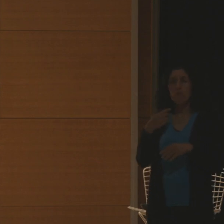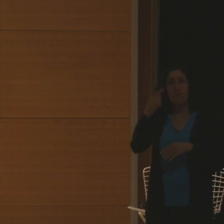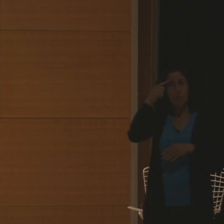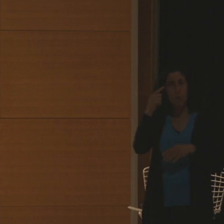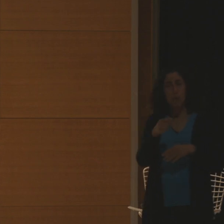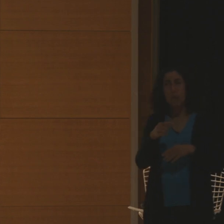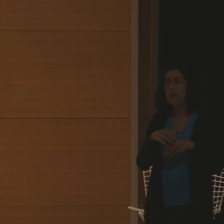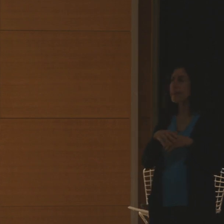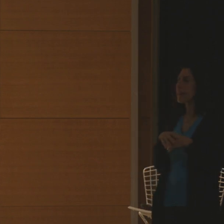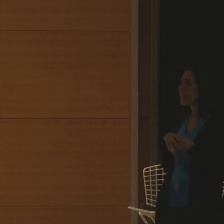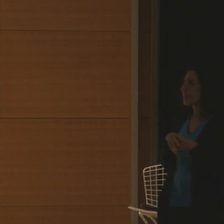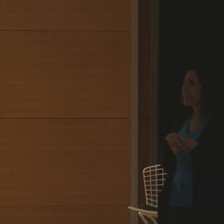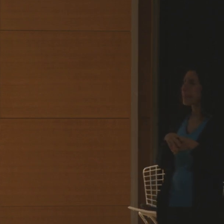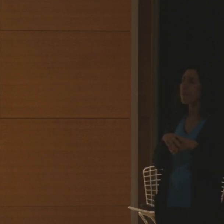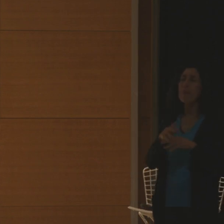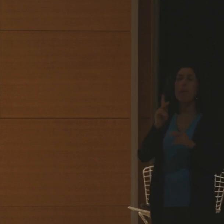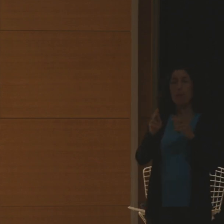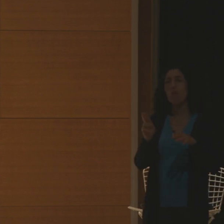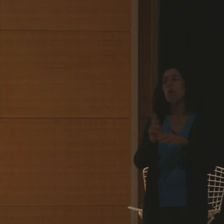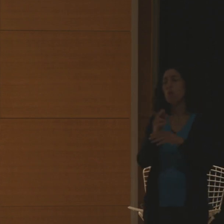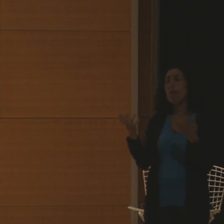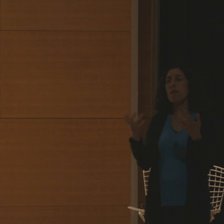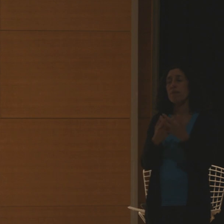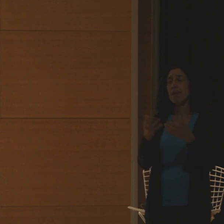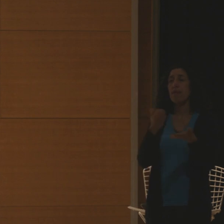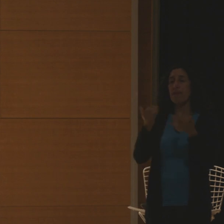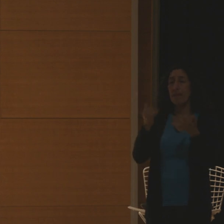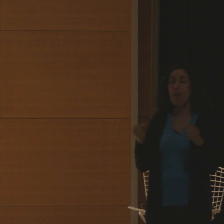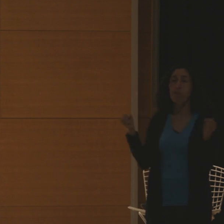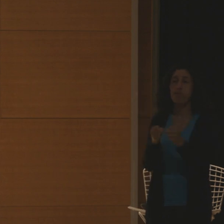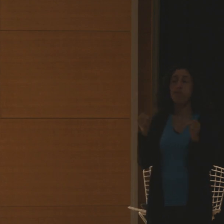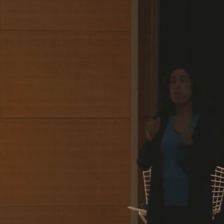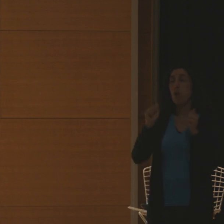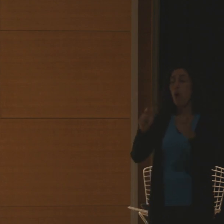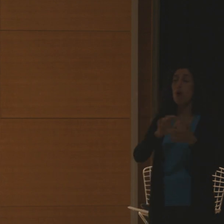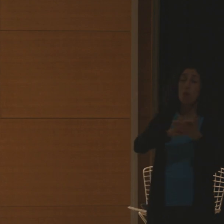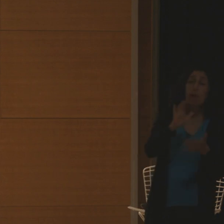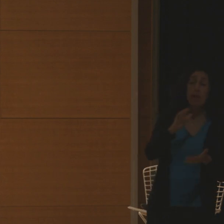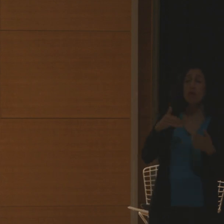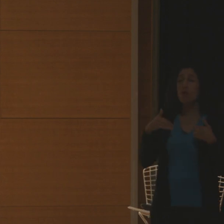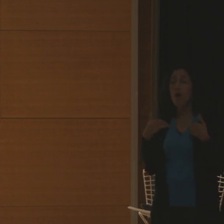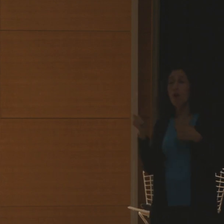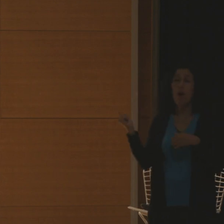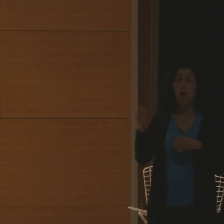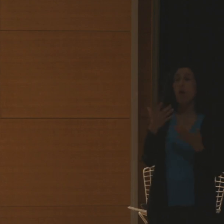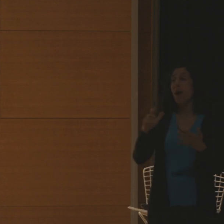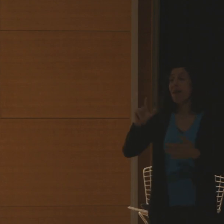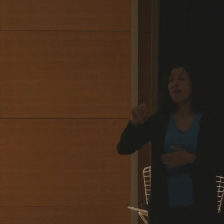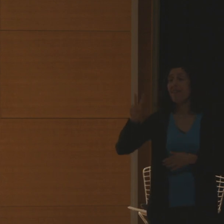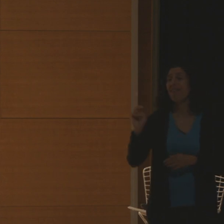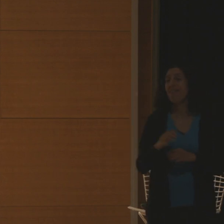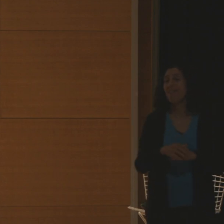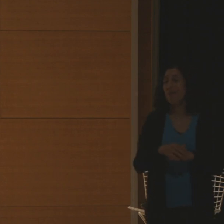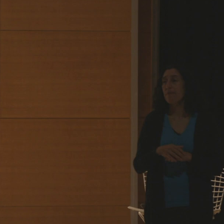quiet. "Everyone goes through a matchmaker these days. The young, the rich, everyone's looking for love." His daughter,